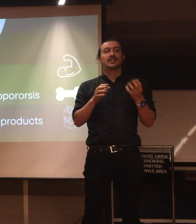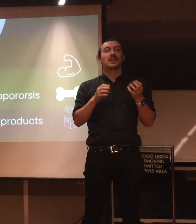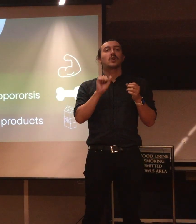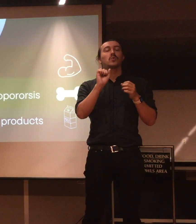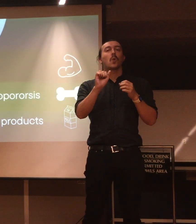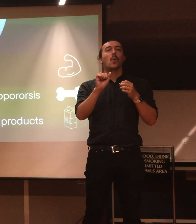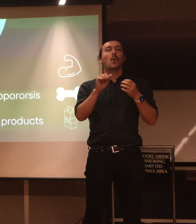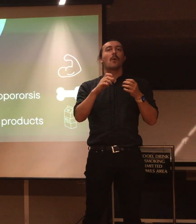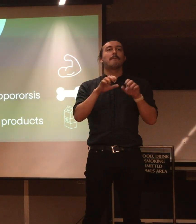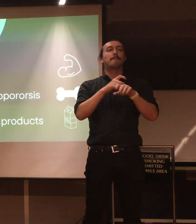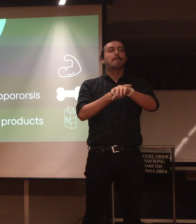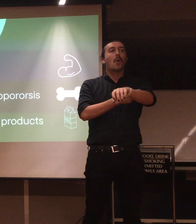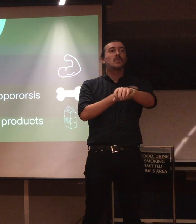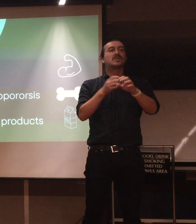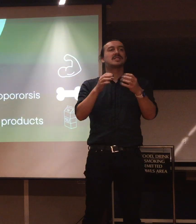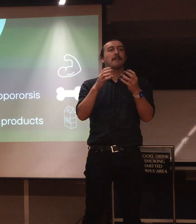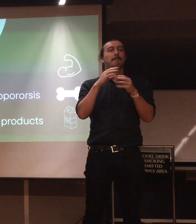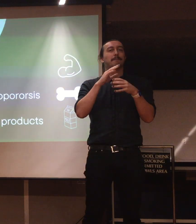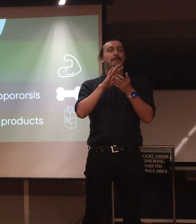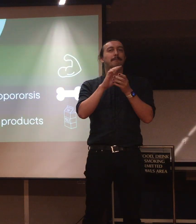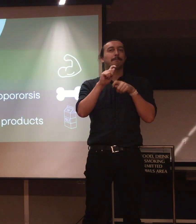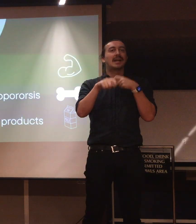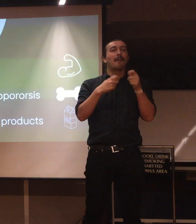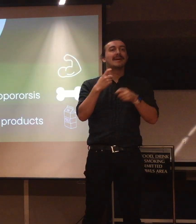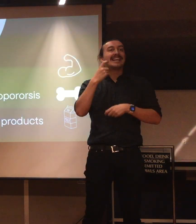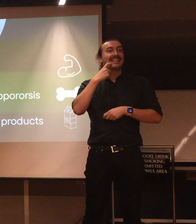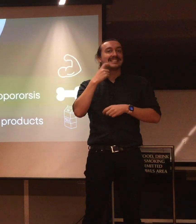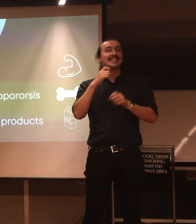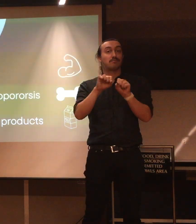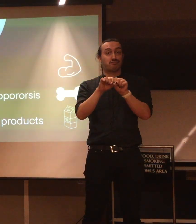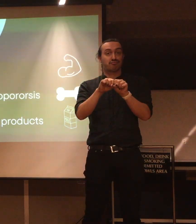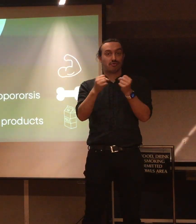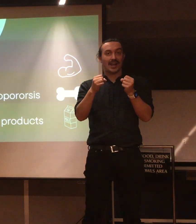brittle bones. So one way to prevent it